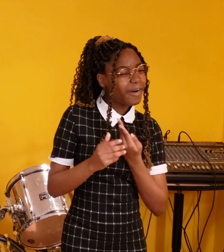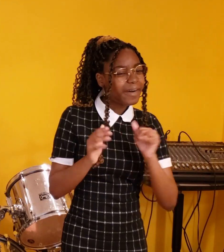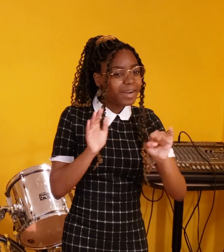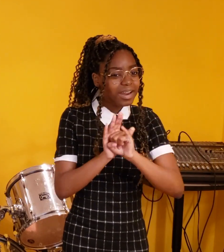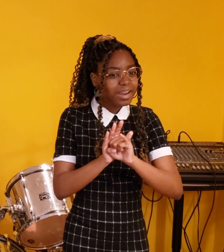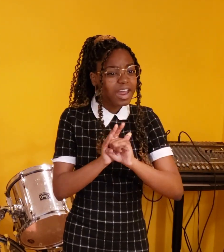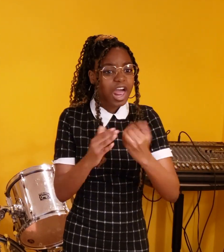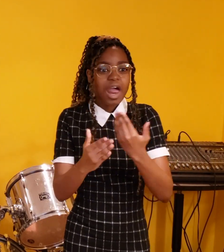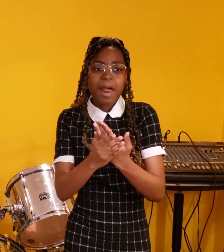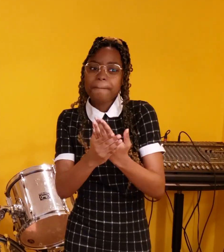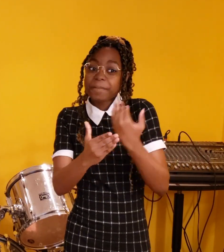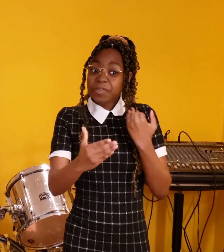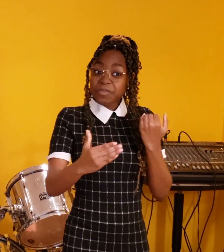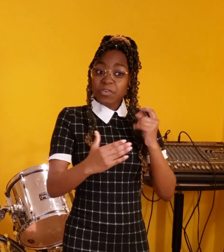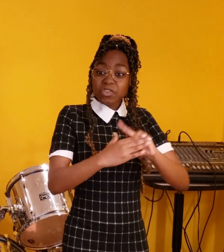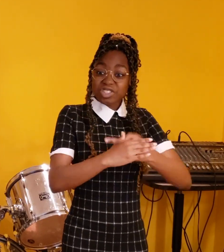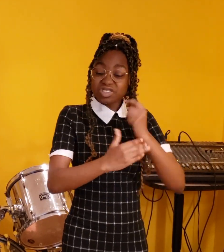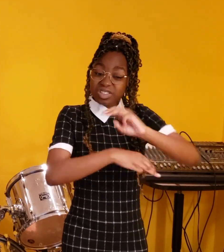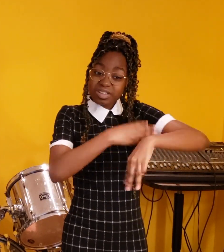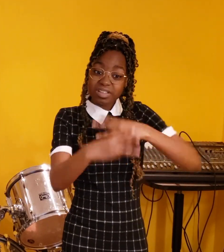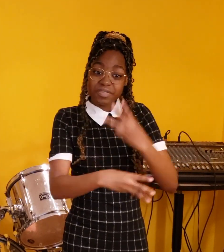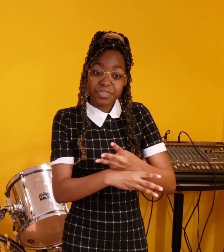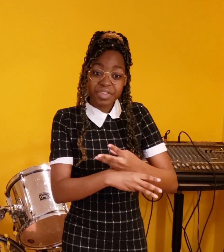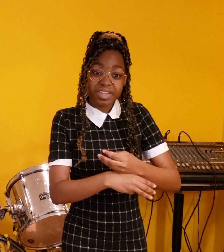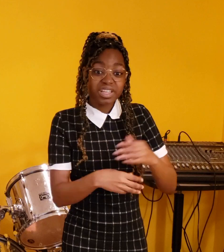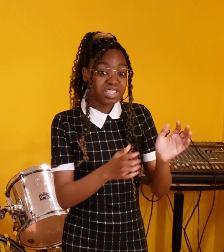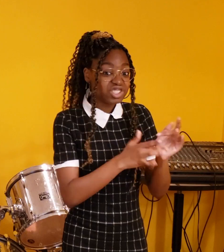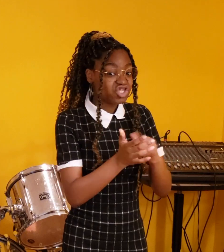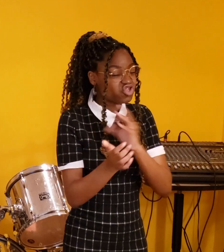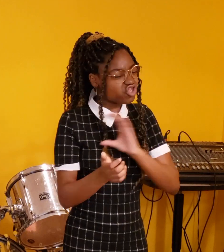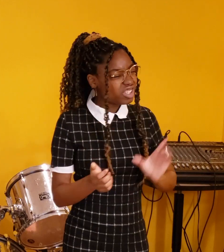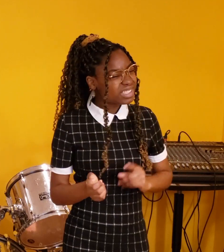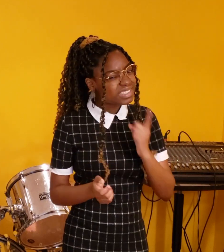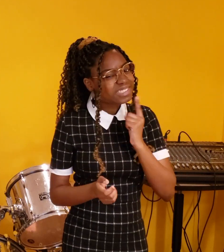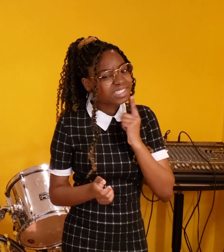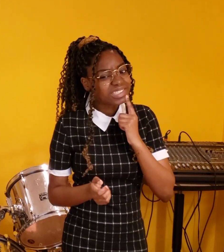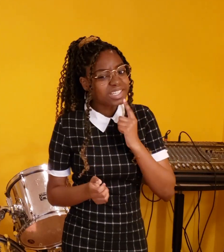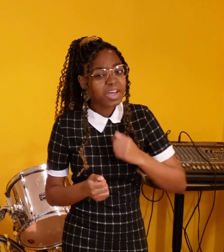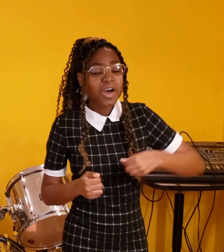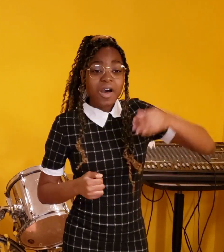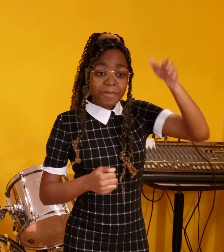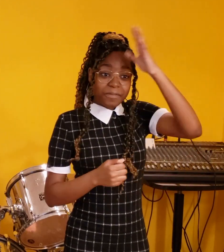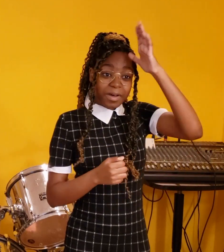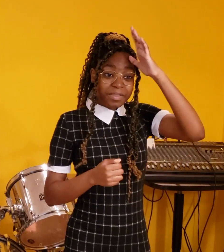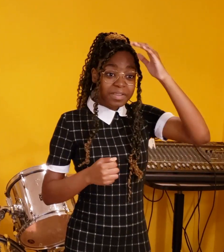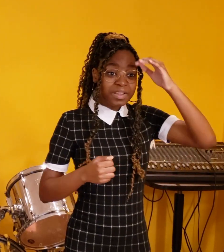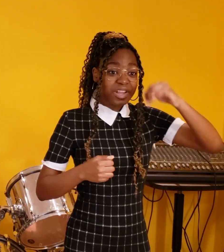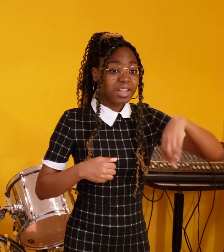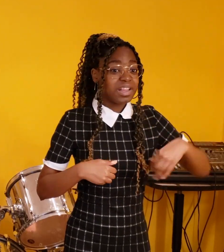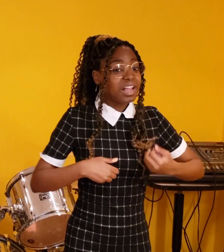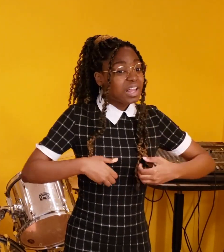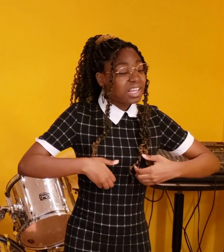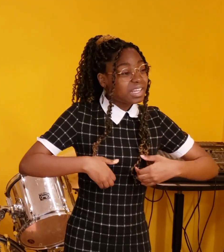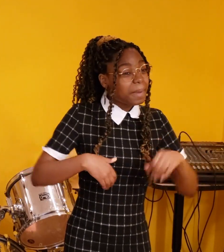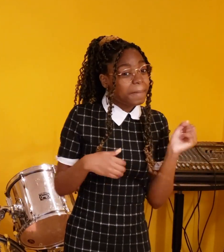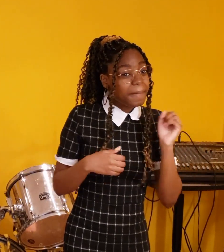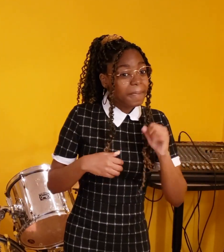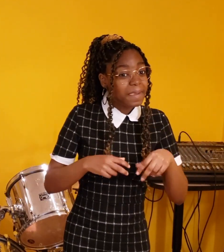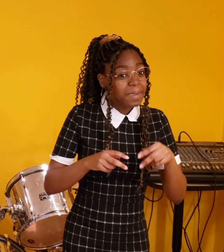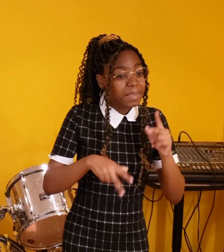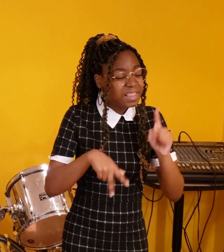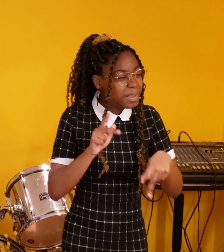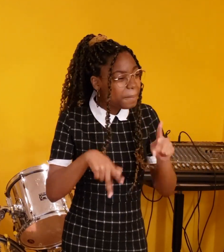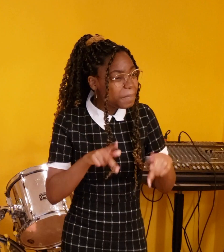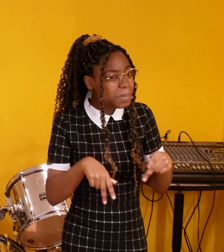world, Jesus Christ in John 17:24 said, well, Father, let them know the love that we have for each other in